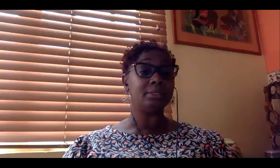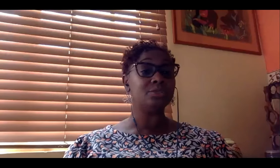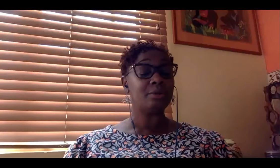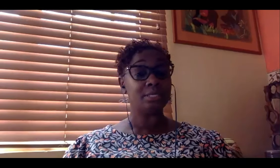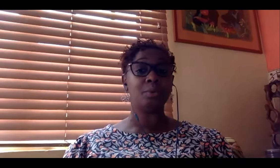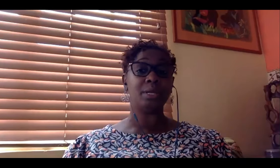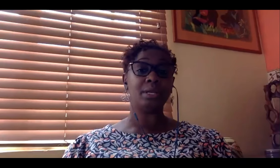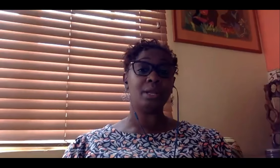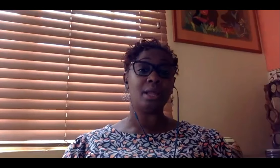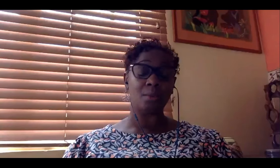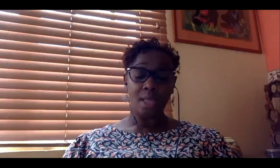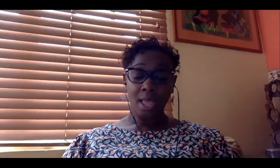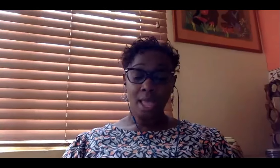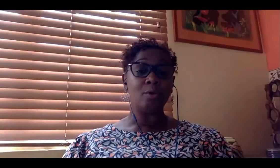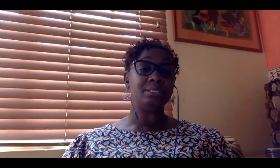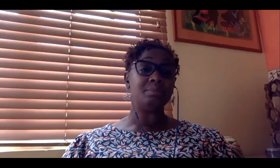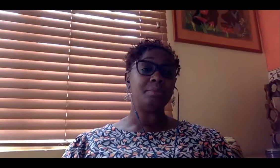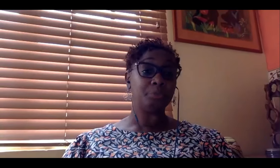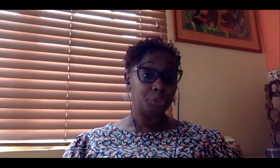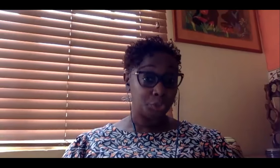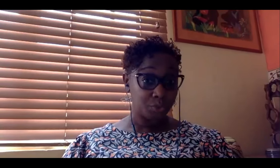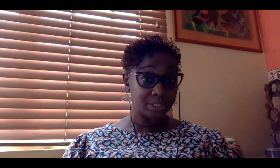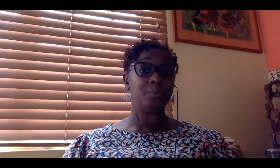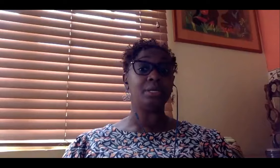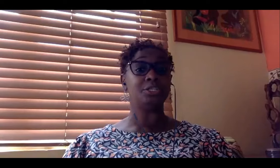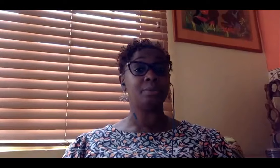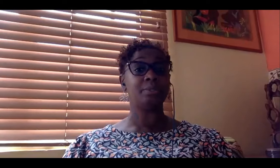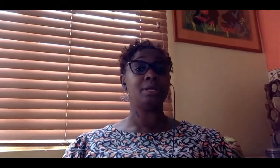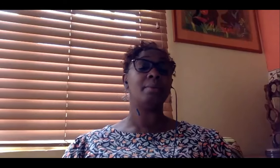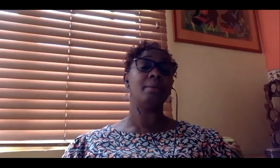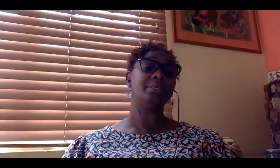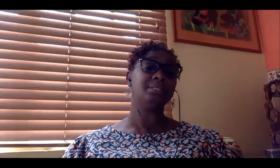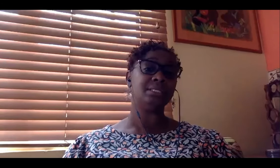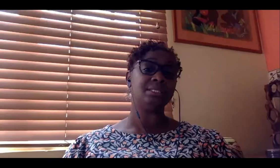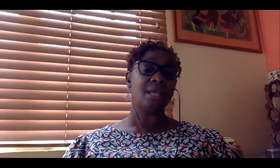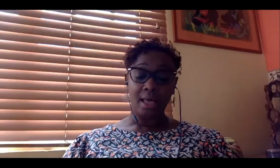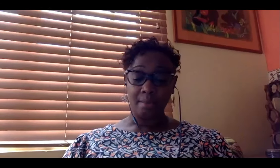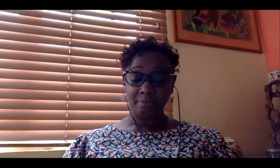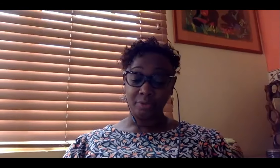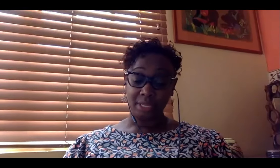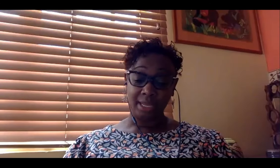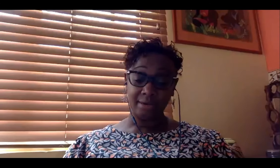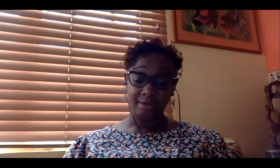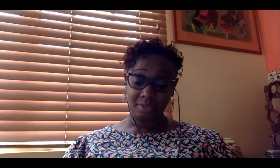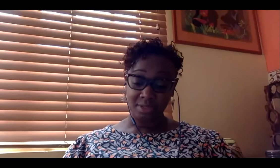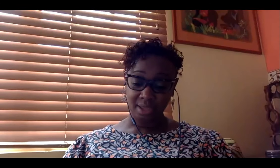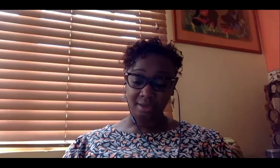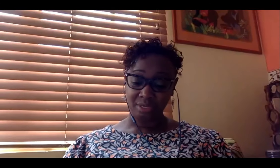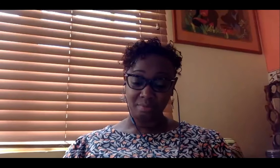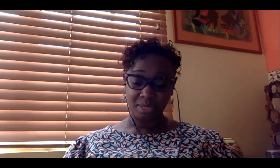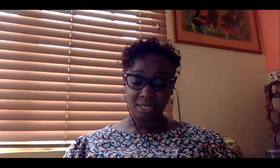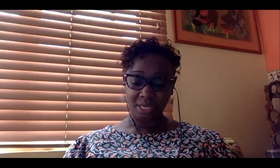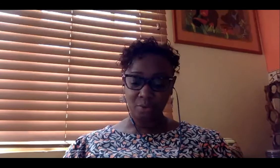work is underway now, and we are hoping to be able to produce that work and share with our member states before the end of the year, everything